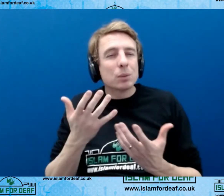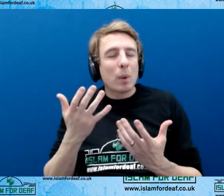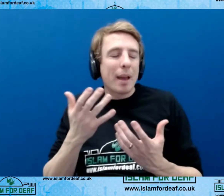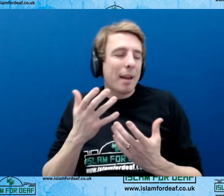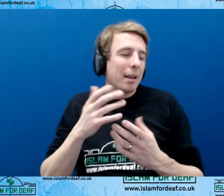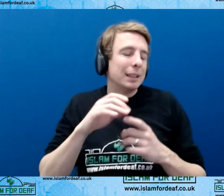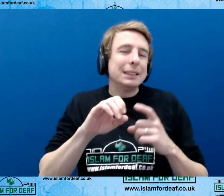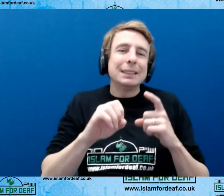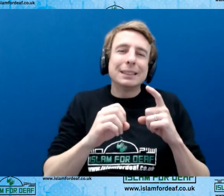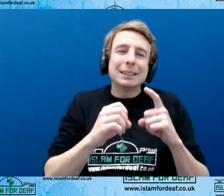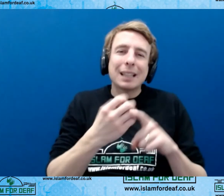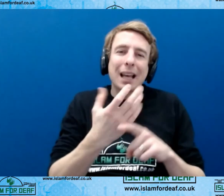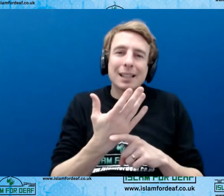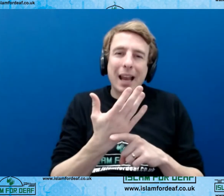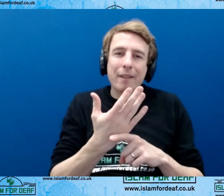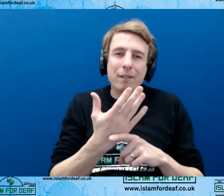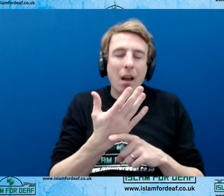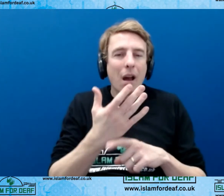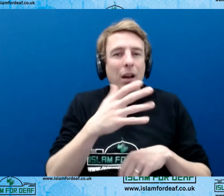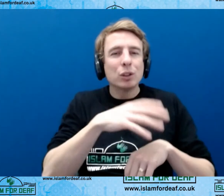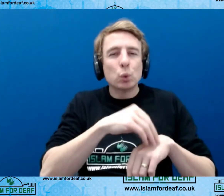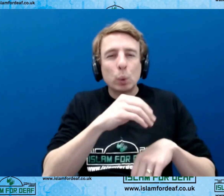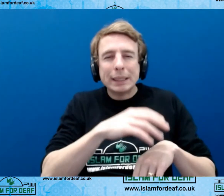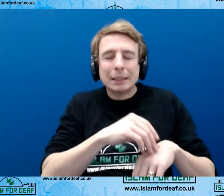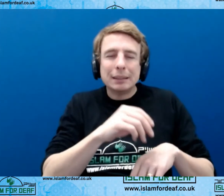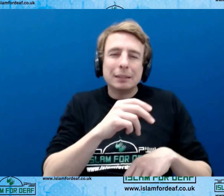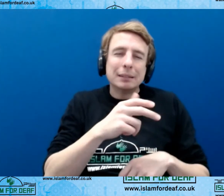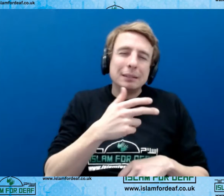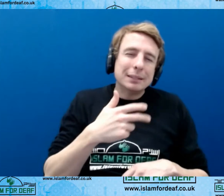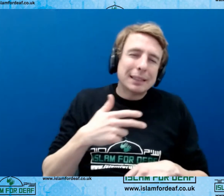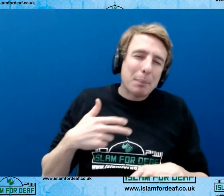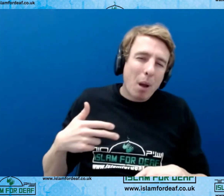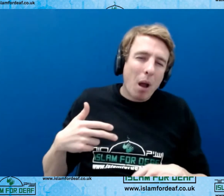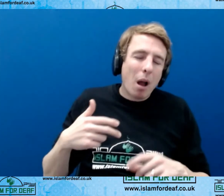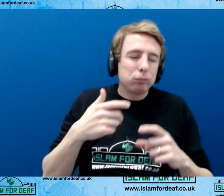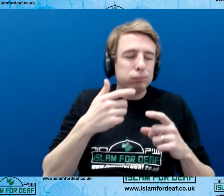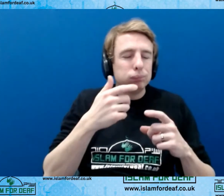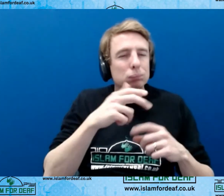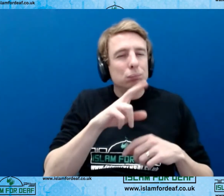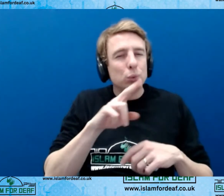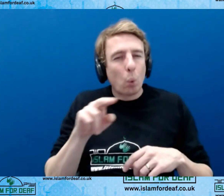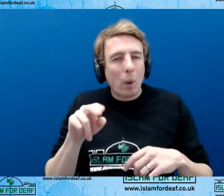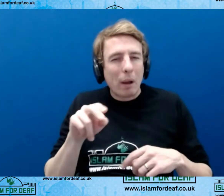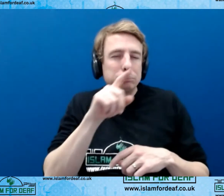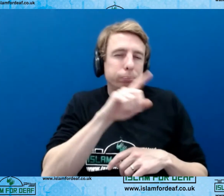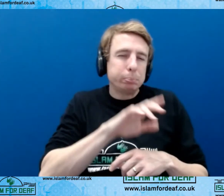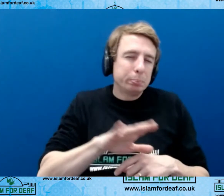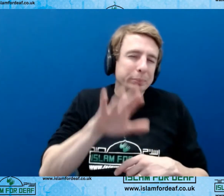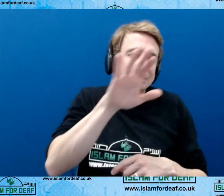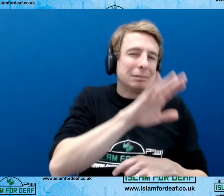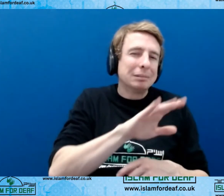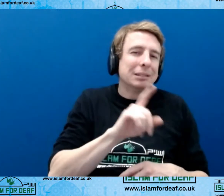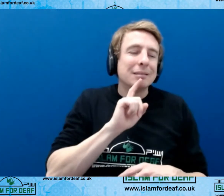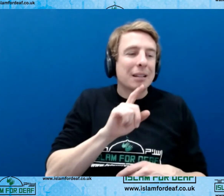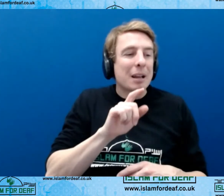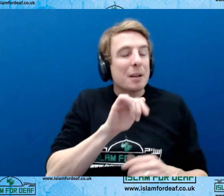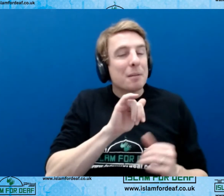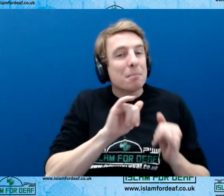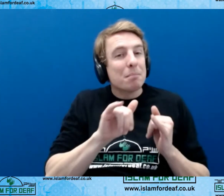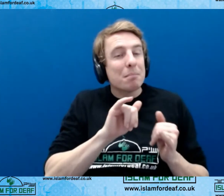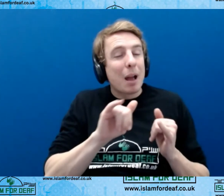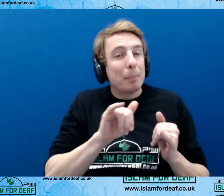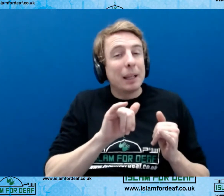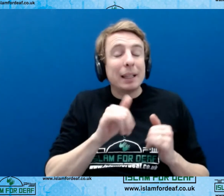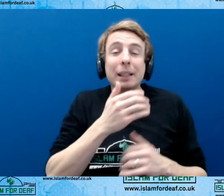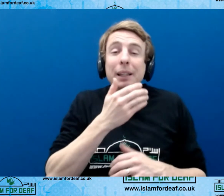fast for like 19 hours a day. And then I joked and I said, and us as well in the summer. So the Shaykh asked how long our summer fast